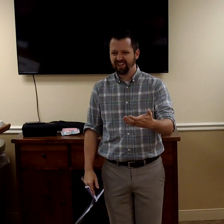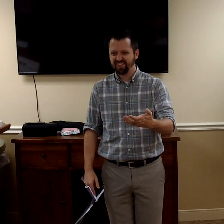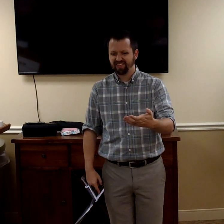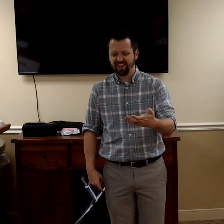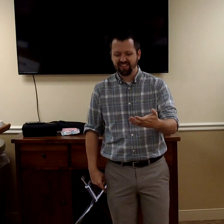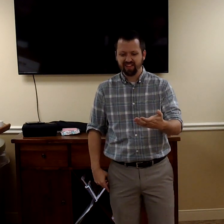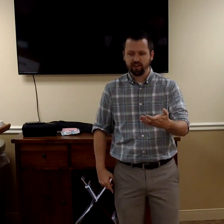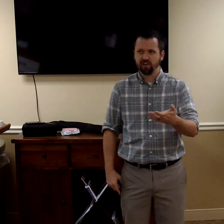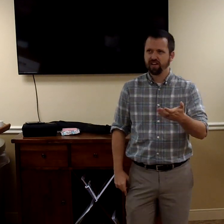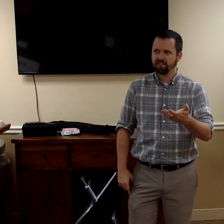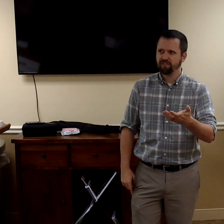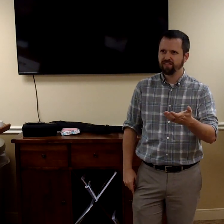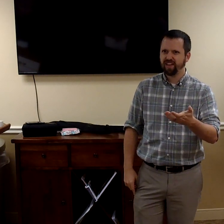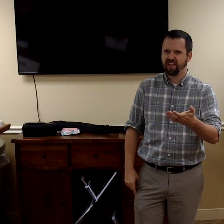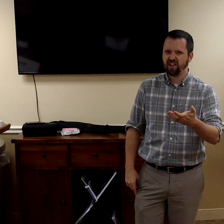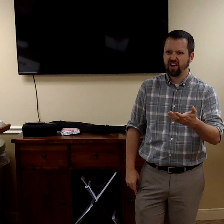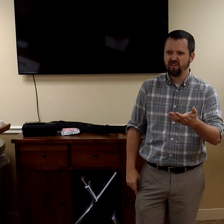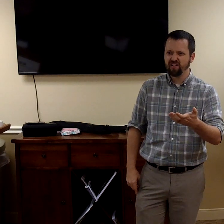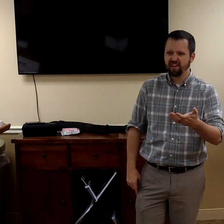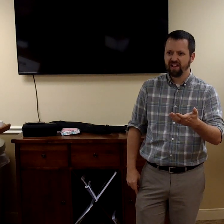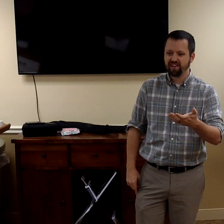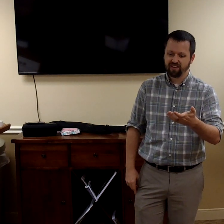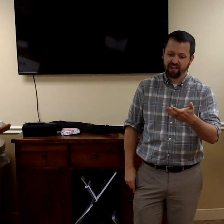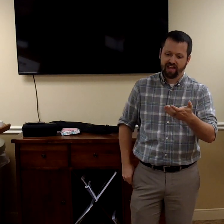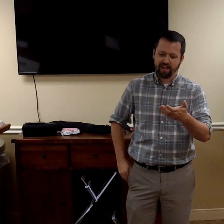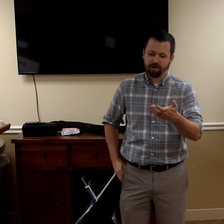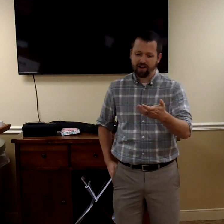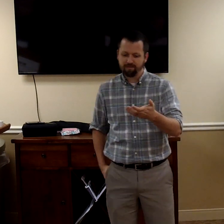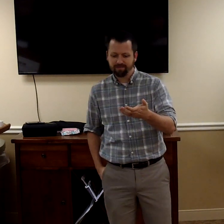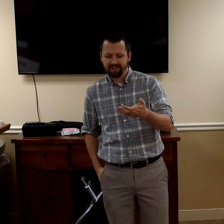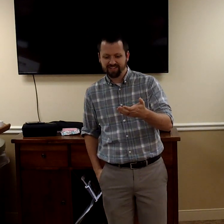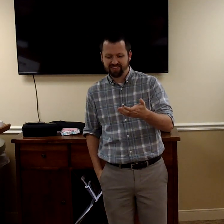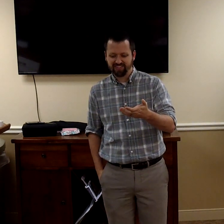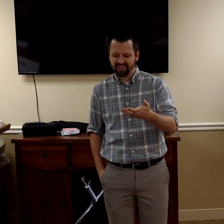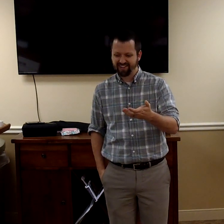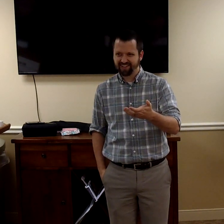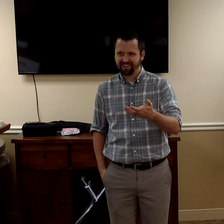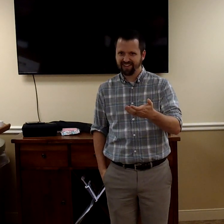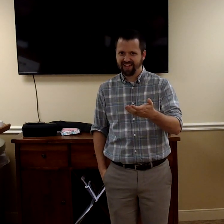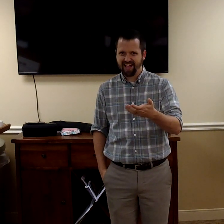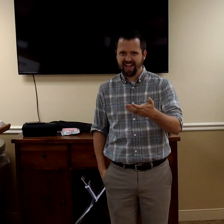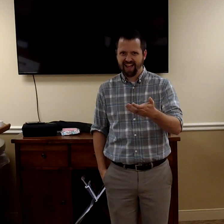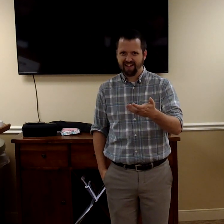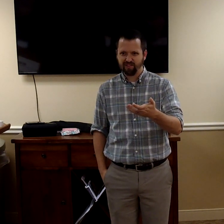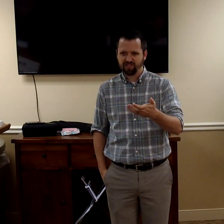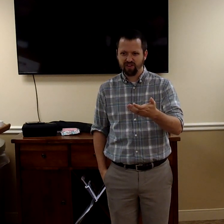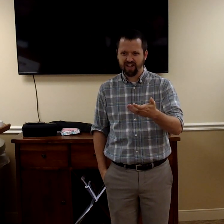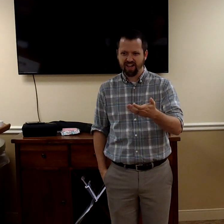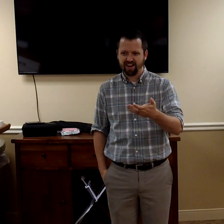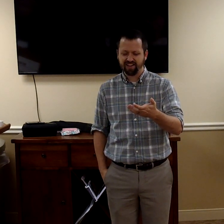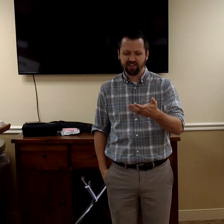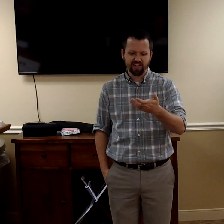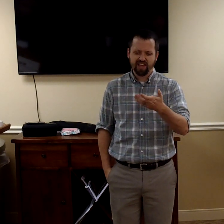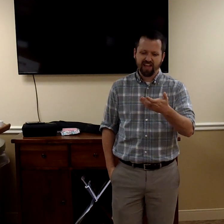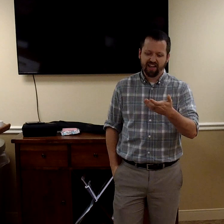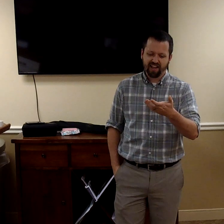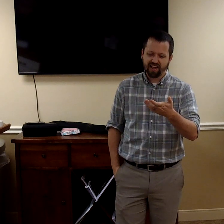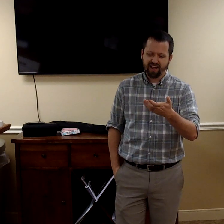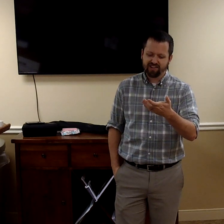this lady online go, hello? And he's like, hey mom. And she's like, hi, what's going on? And he goes, I just